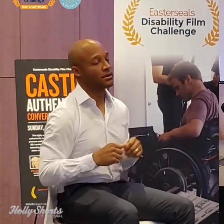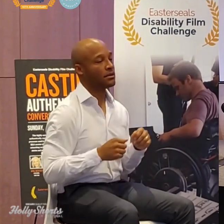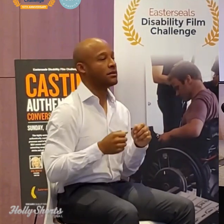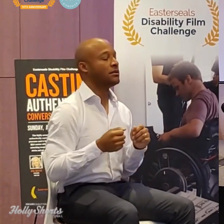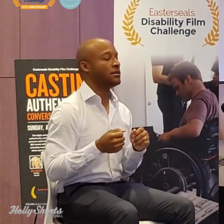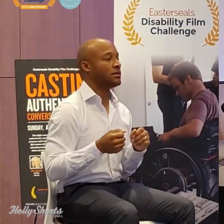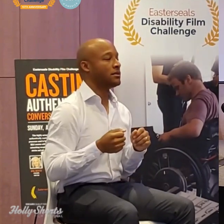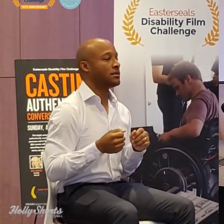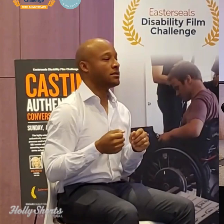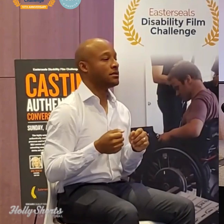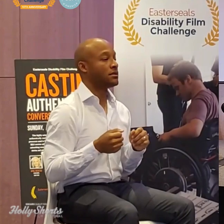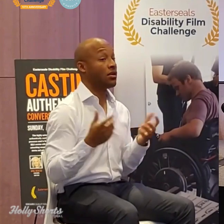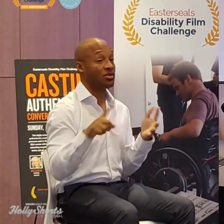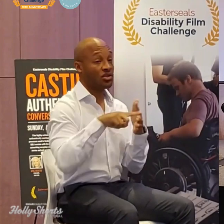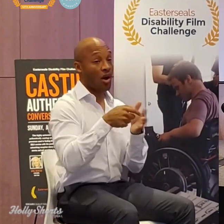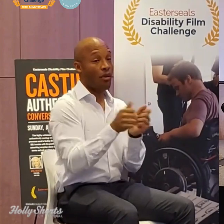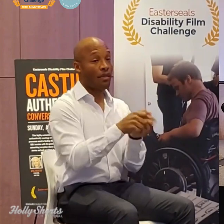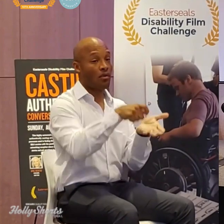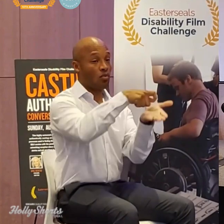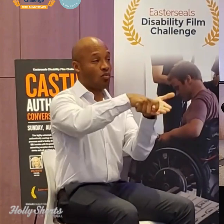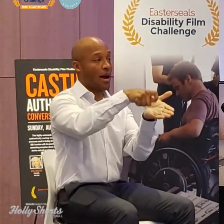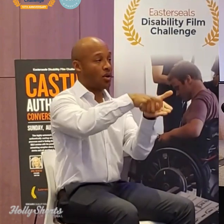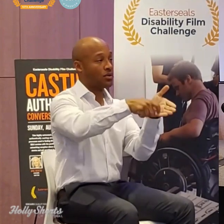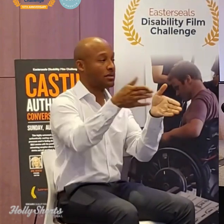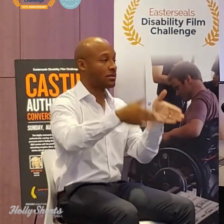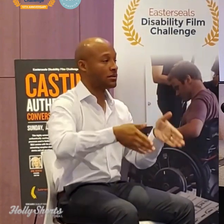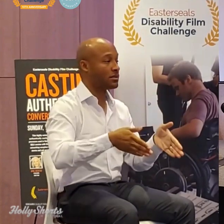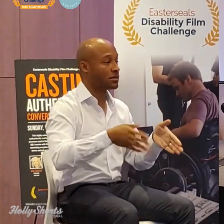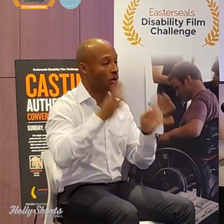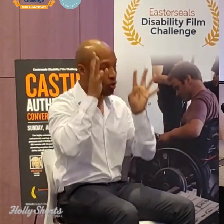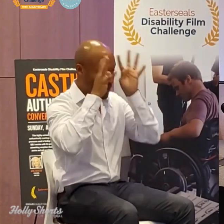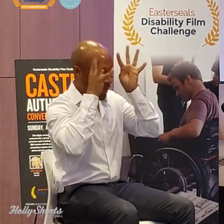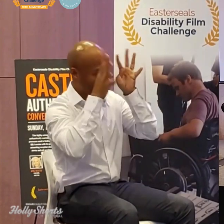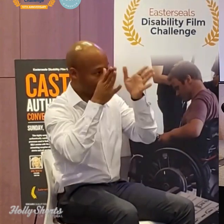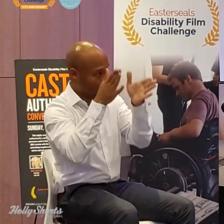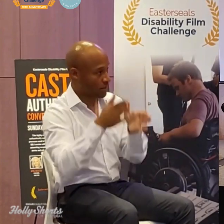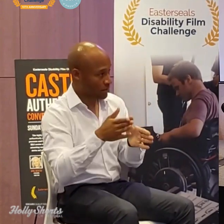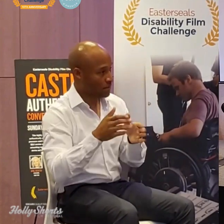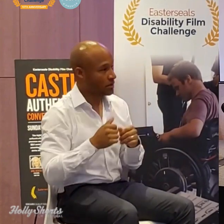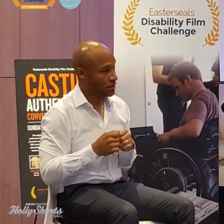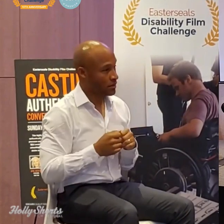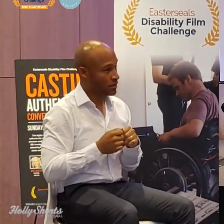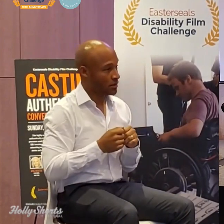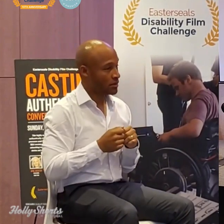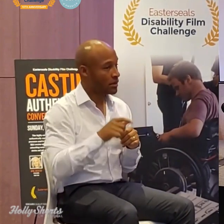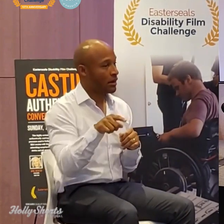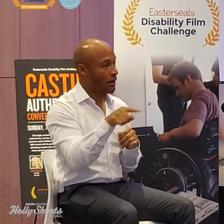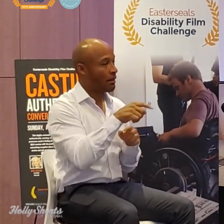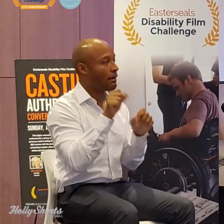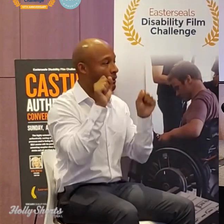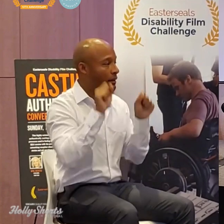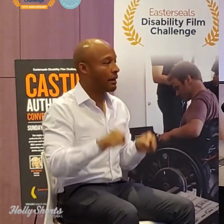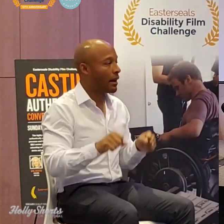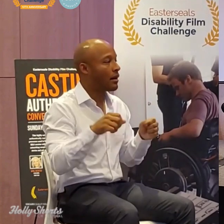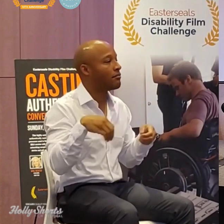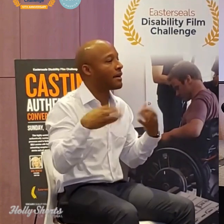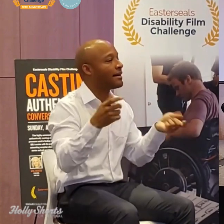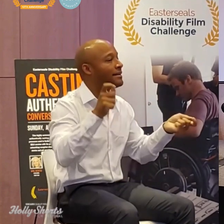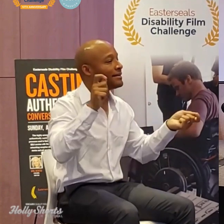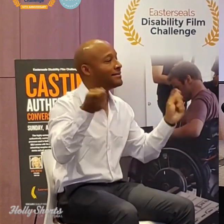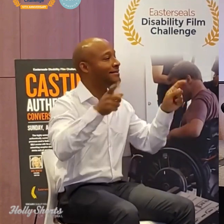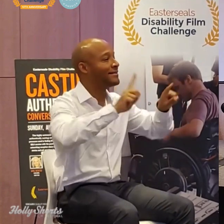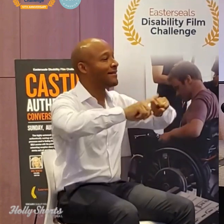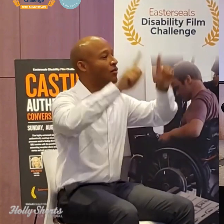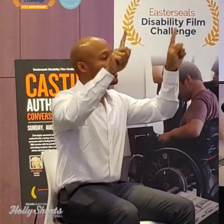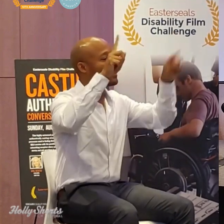have to, you know, it starts with our writers and our creators that can make a difference to casting, because,